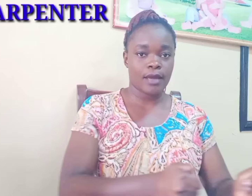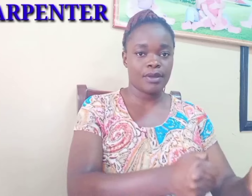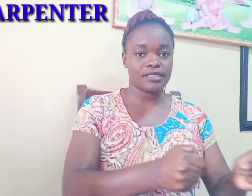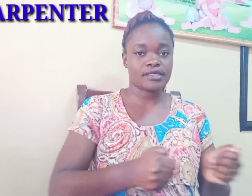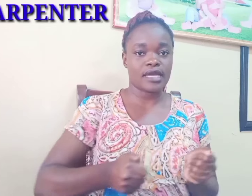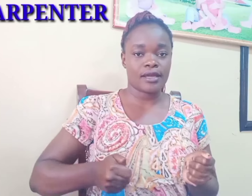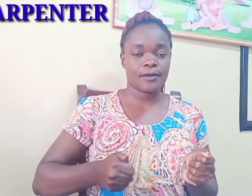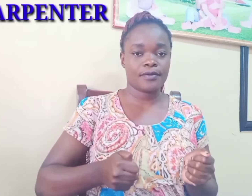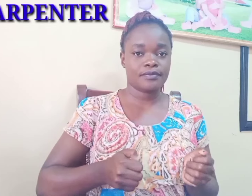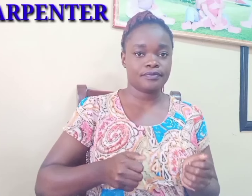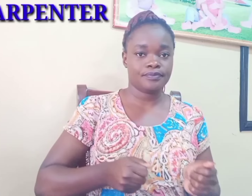carpenter.